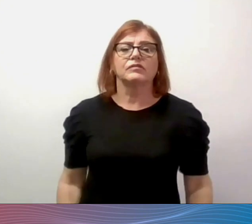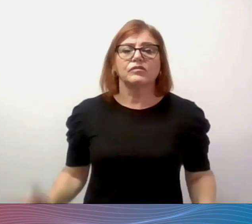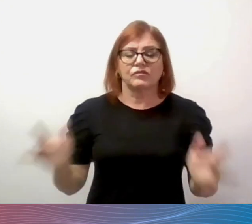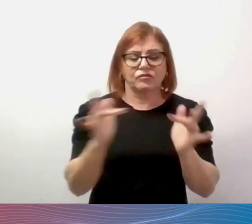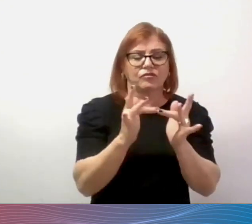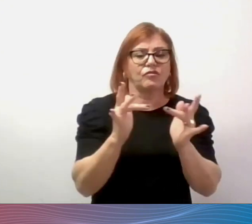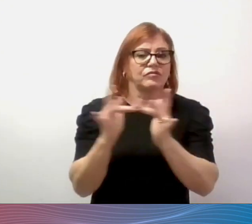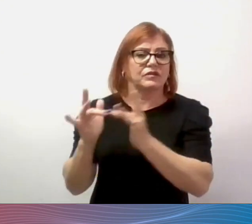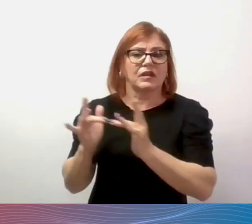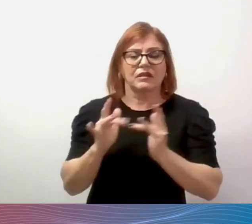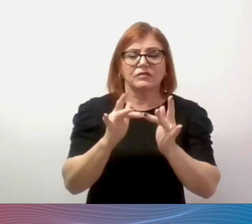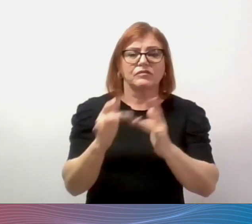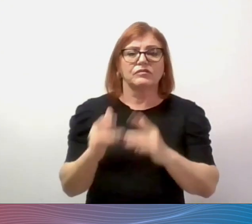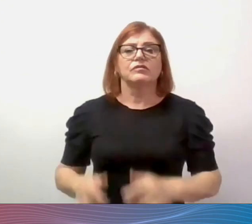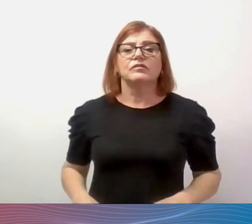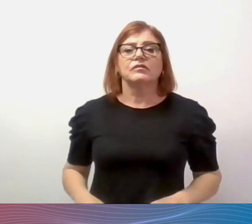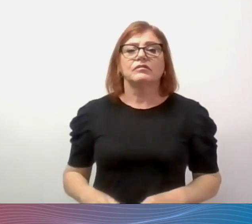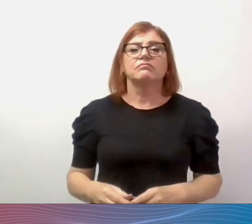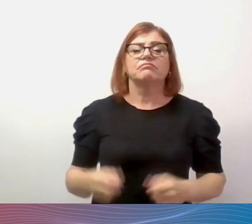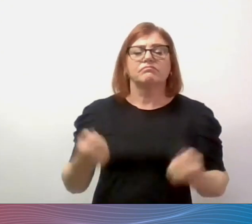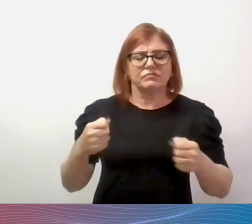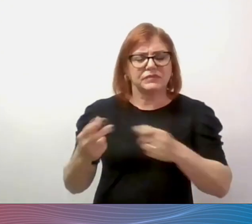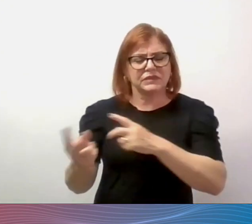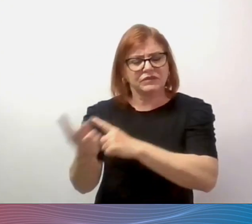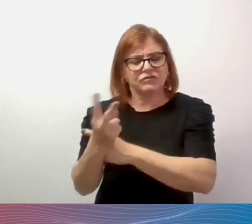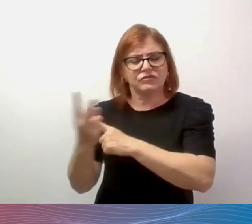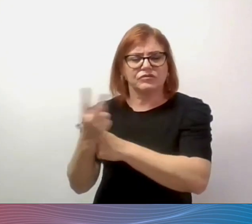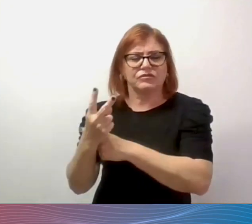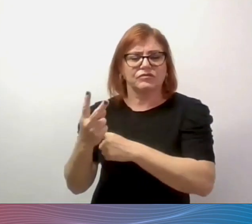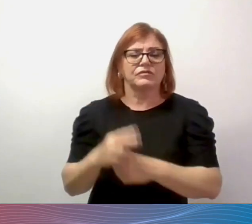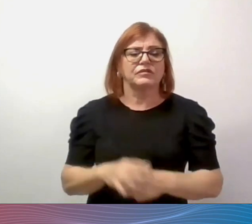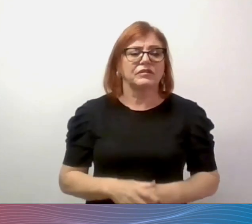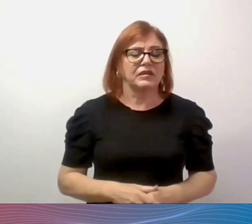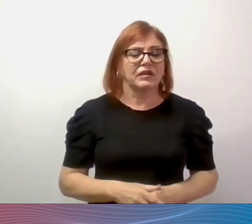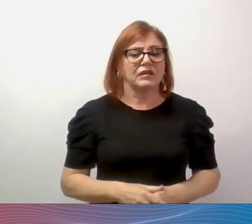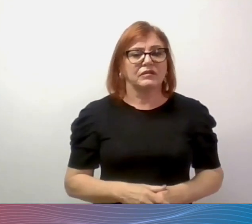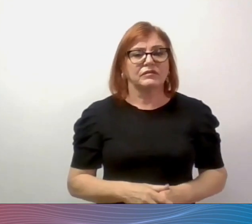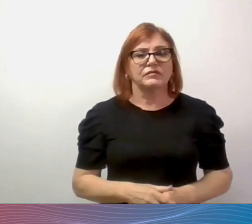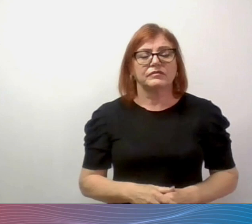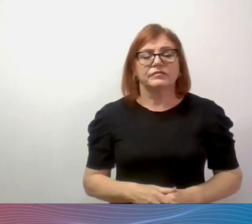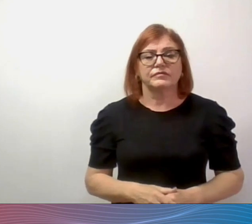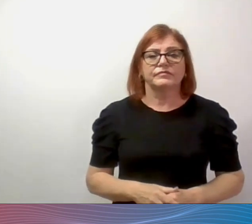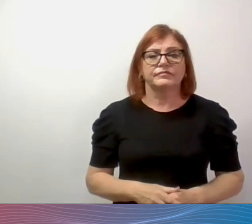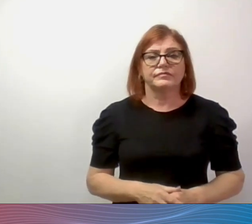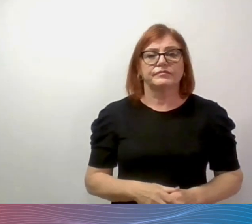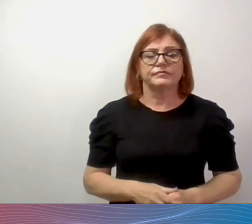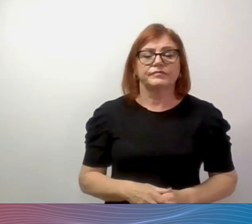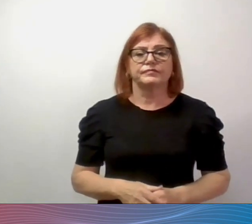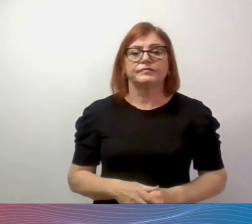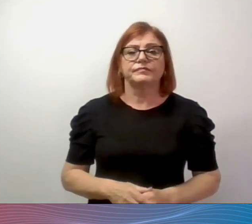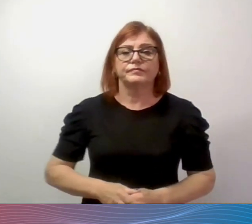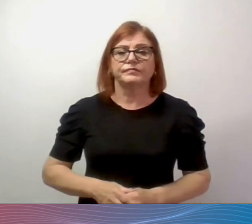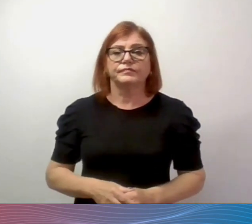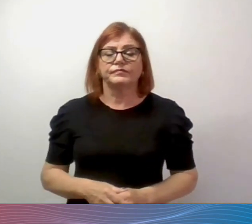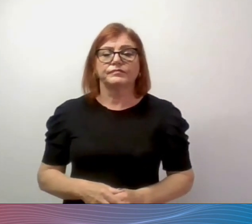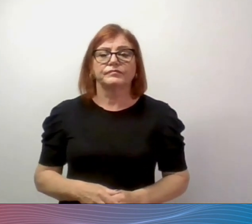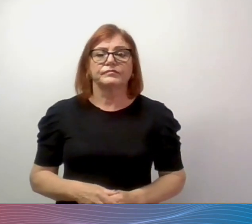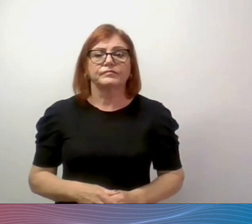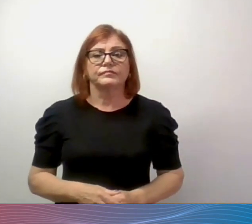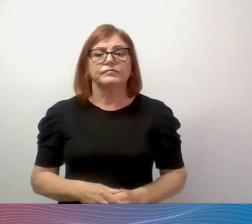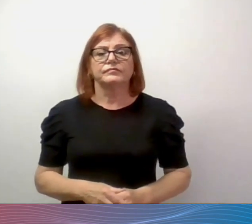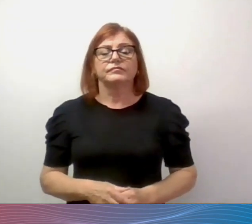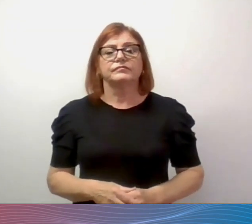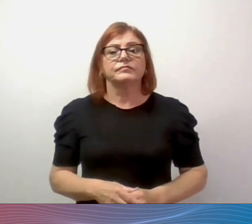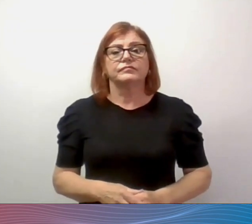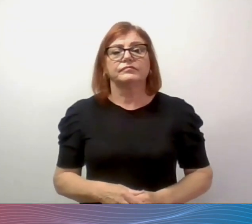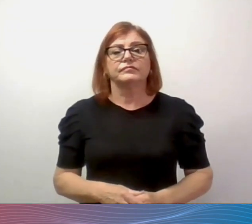é cuidado não dá valor. Sometimes the one who's taken care of, he does not value this. Como